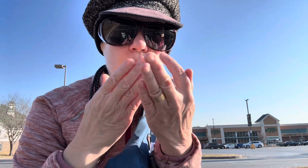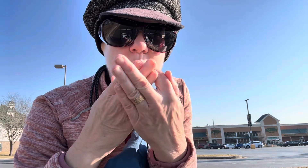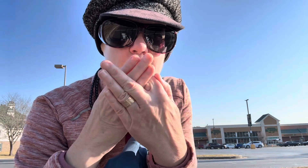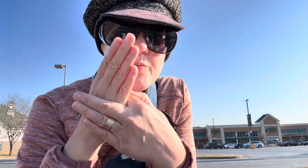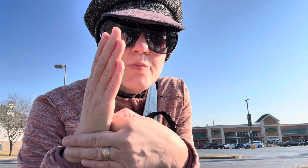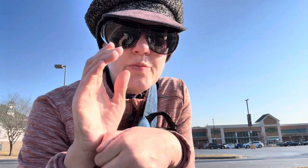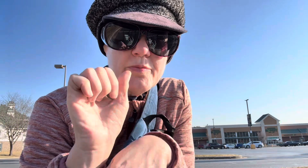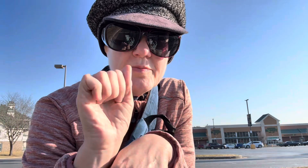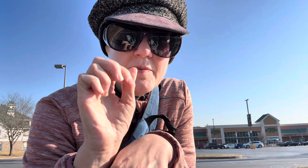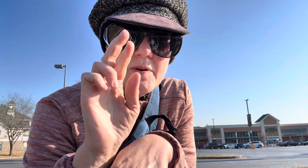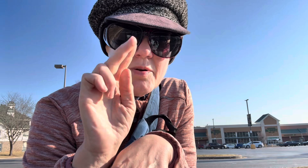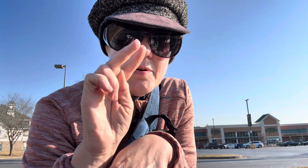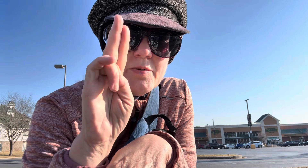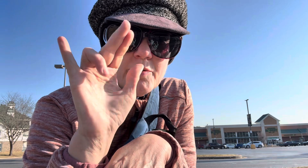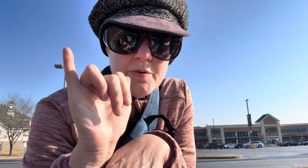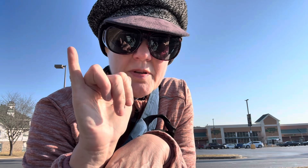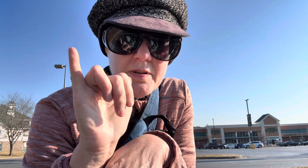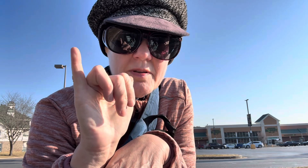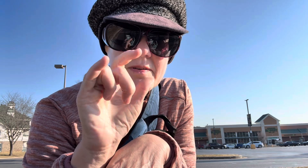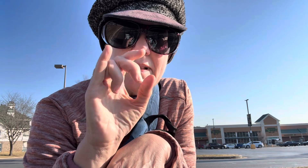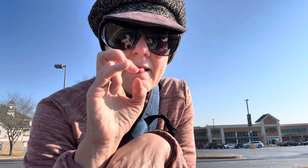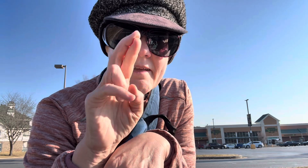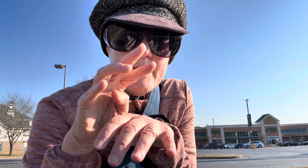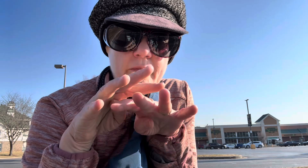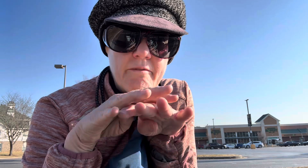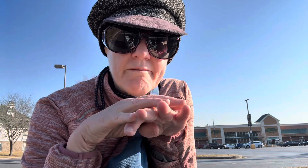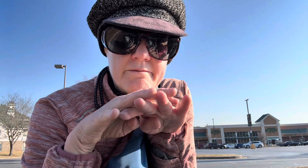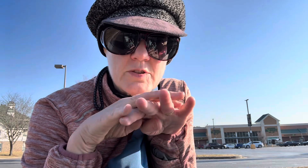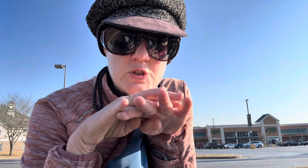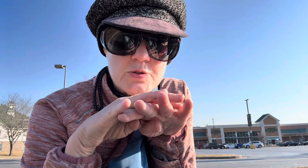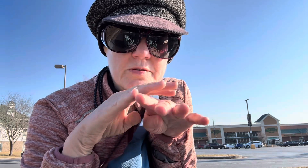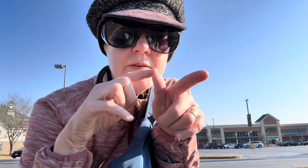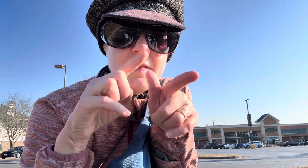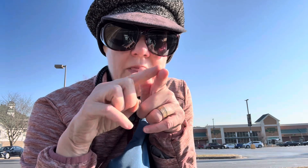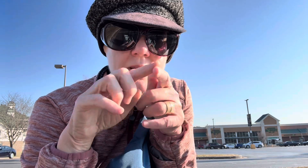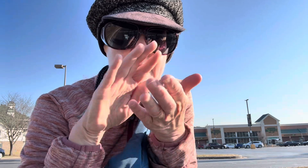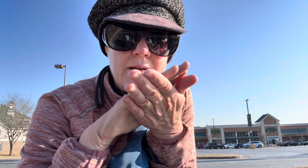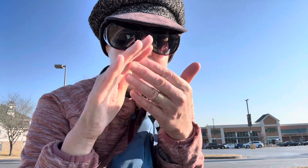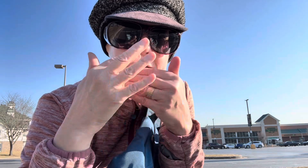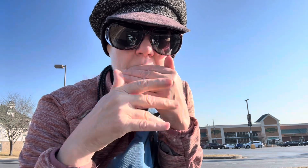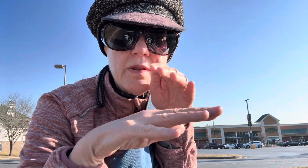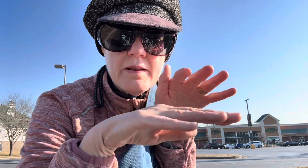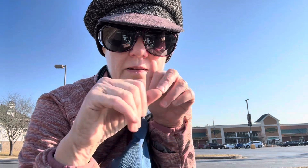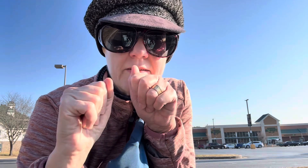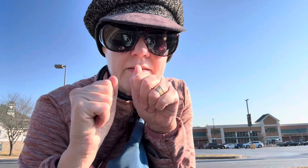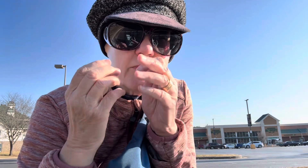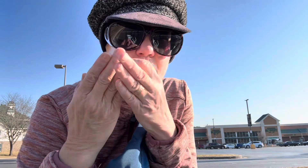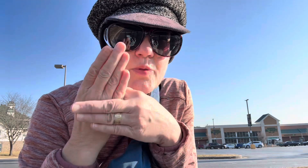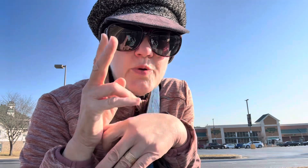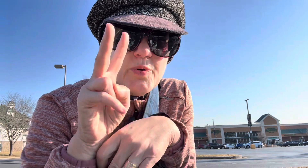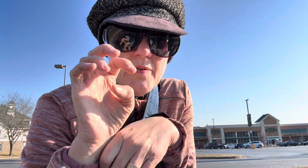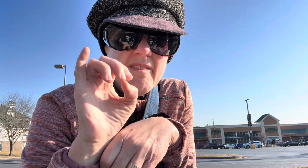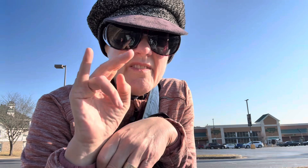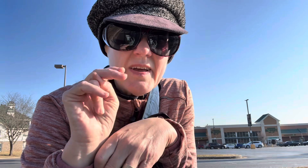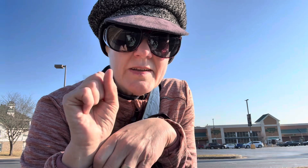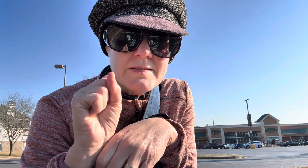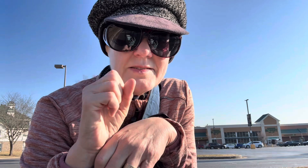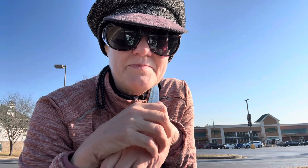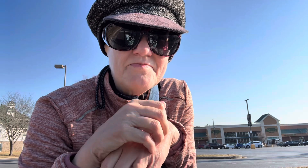your vessels, your veins, and they all have specific names. When Dale's mom was 5 weeks pregnant,